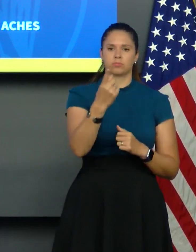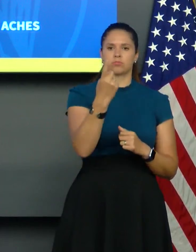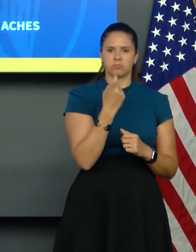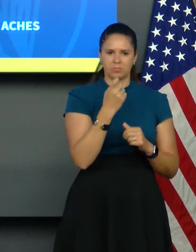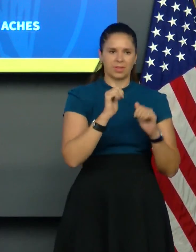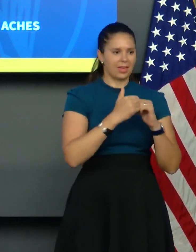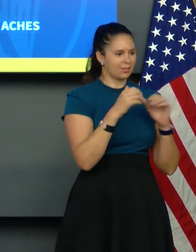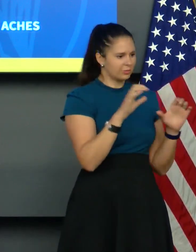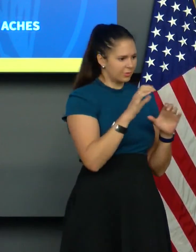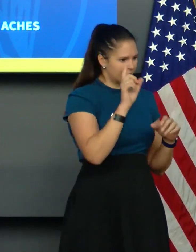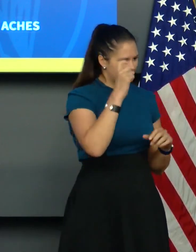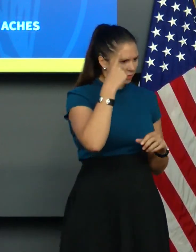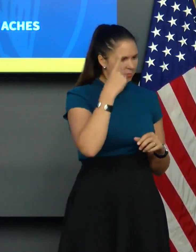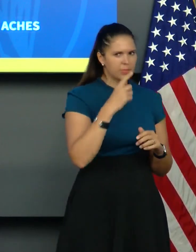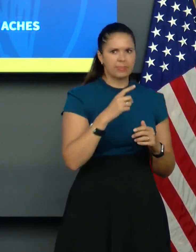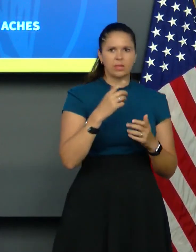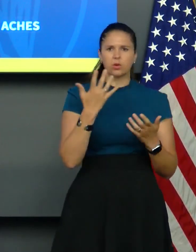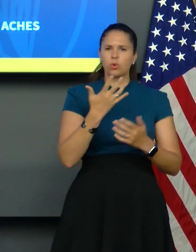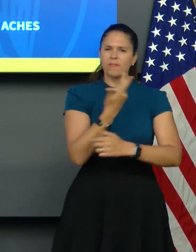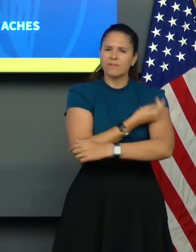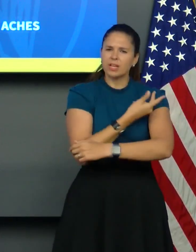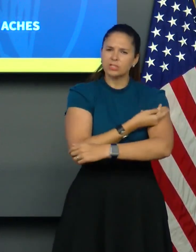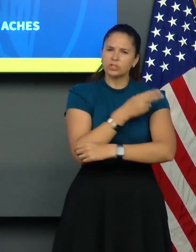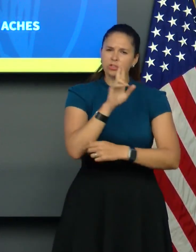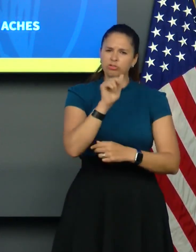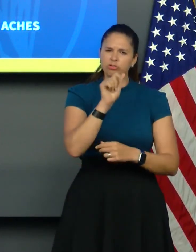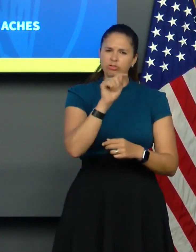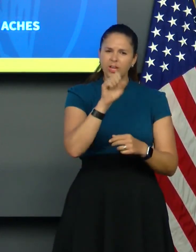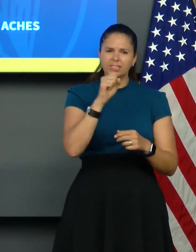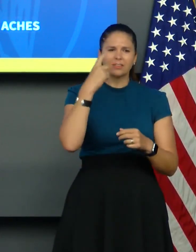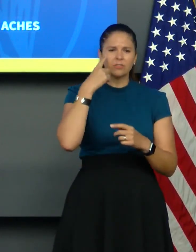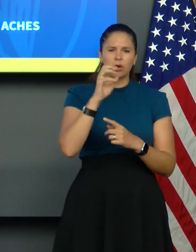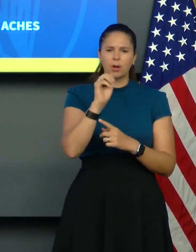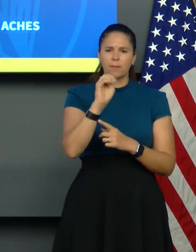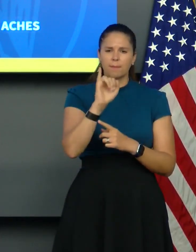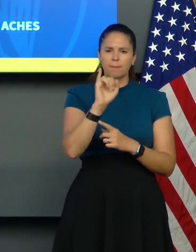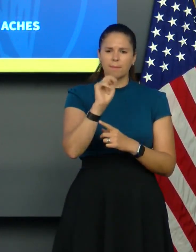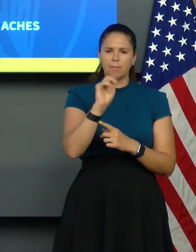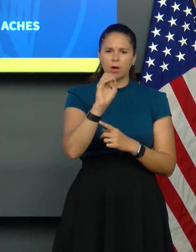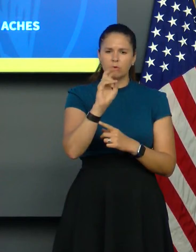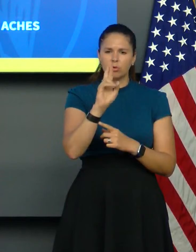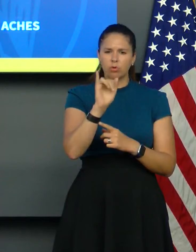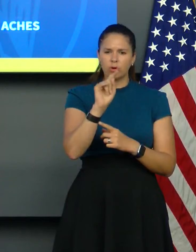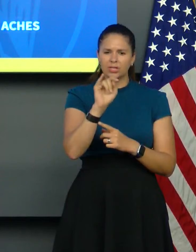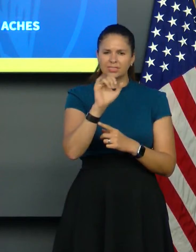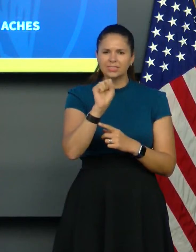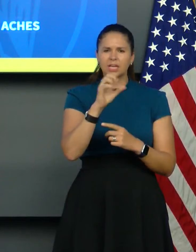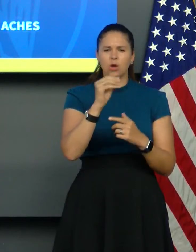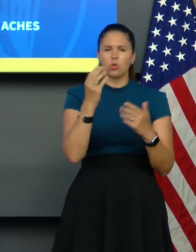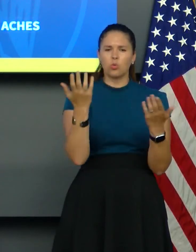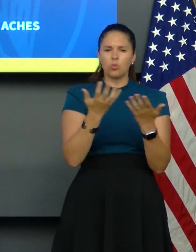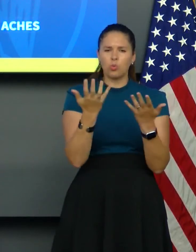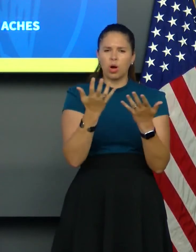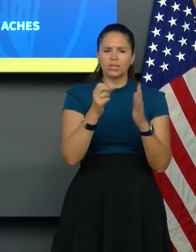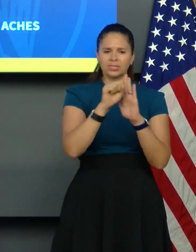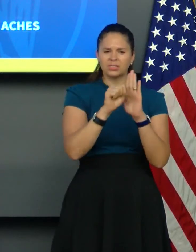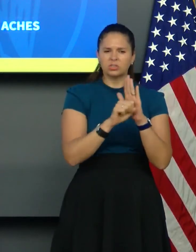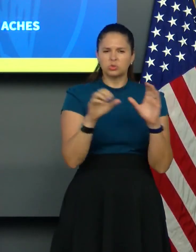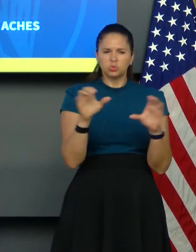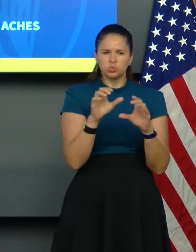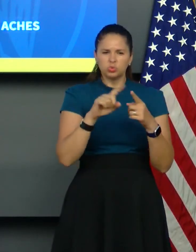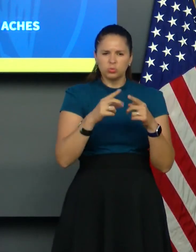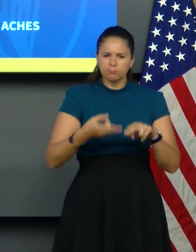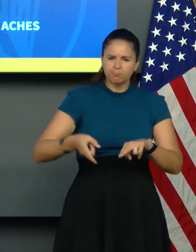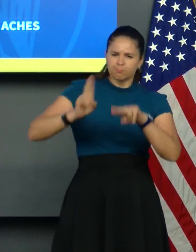How you doing, Governor? What is the vaccination rate in minorities around the state, and what is the state doing to increase vaccination